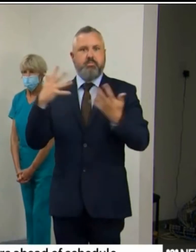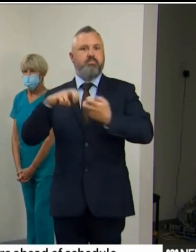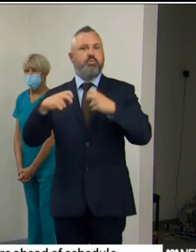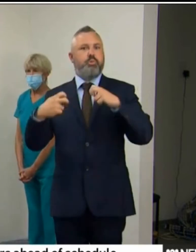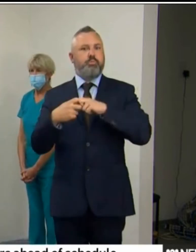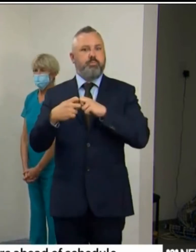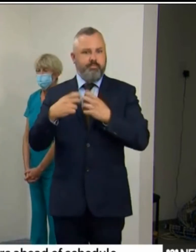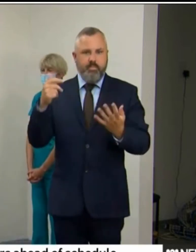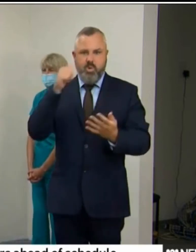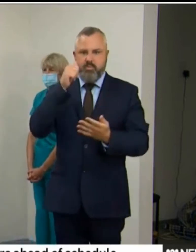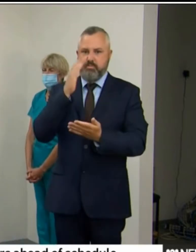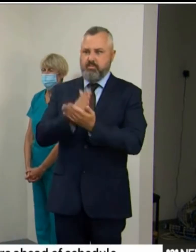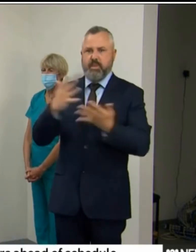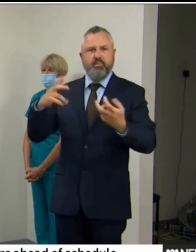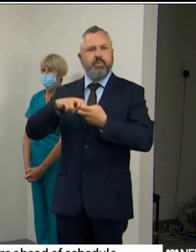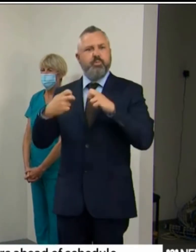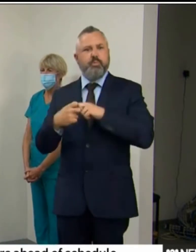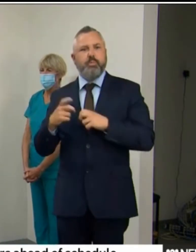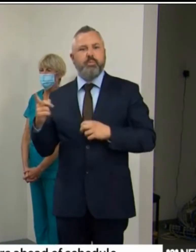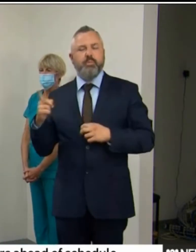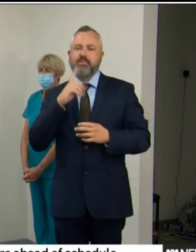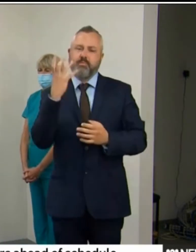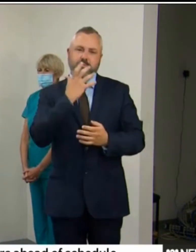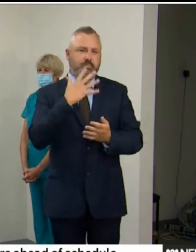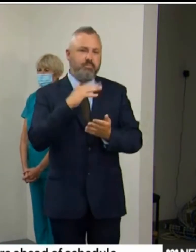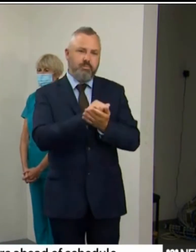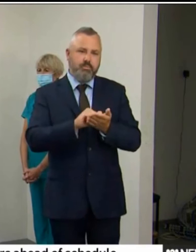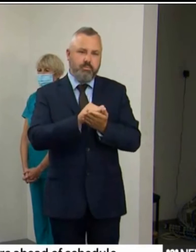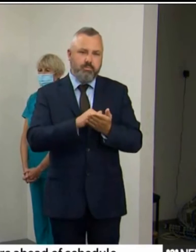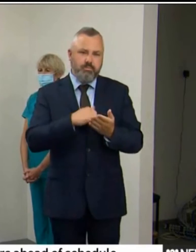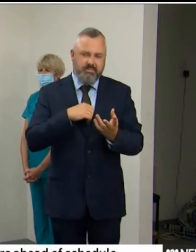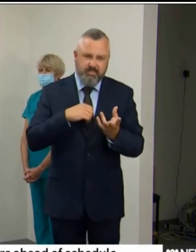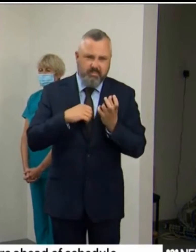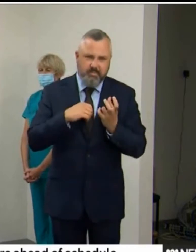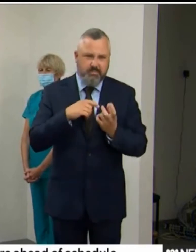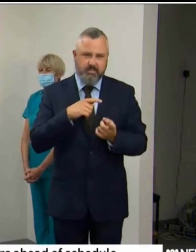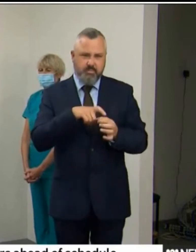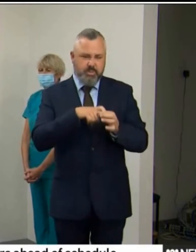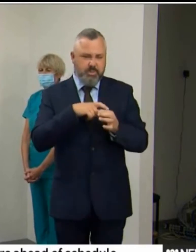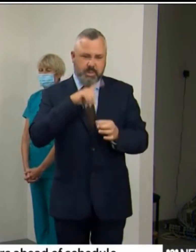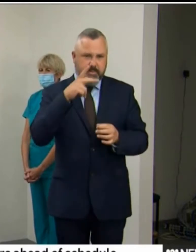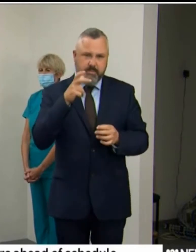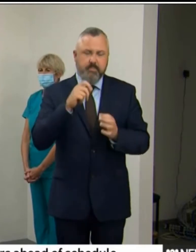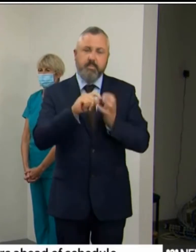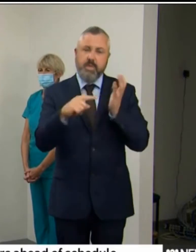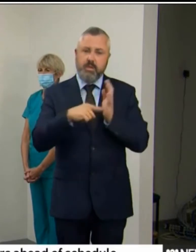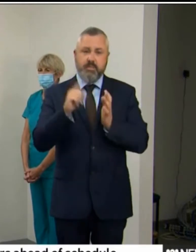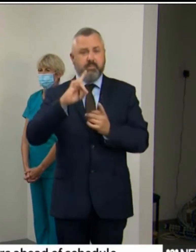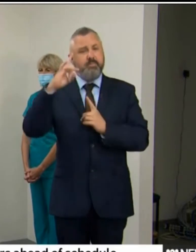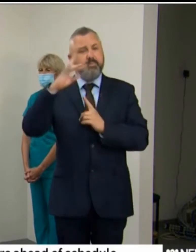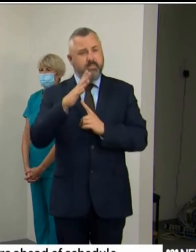it is now? Sure. So, look, I apologise because I haven't heard the comments firsthand. The important thing is